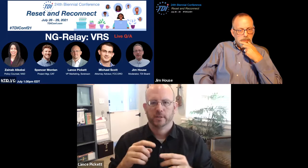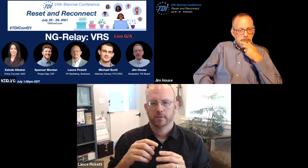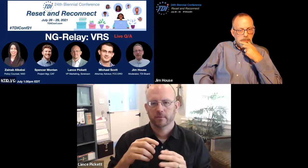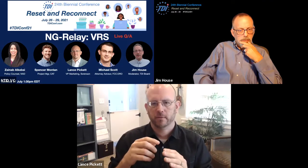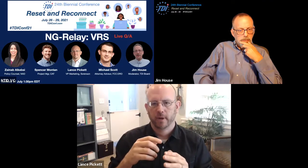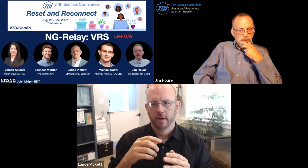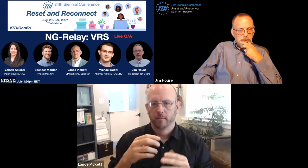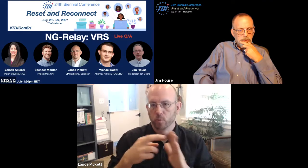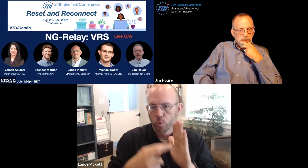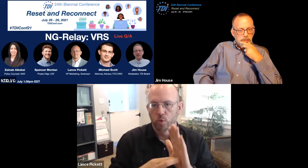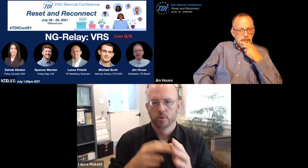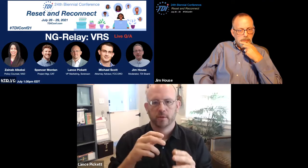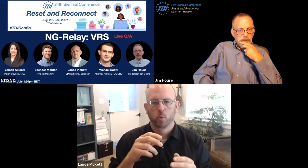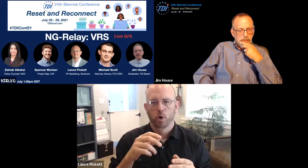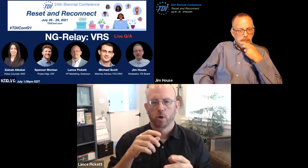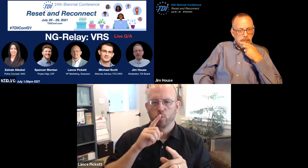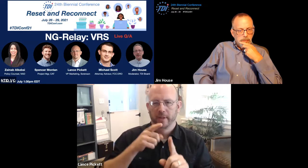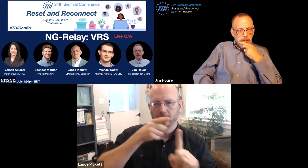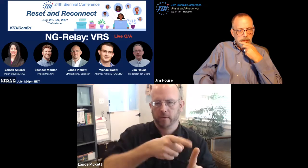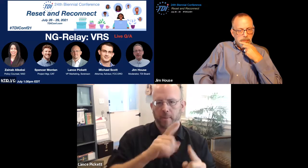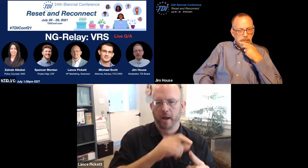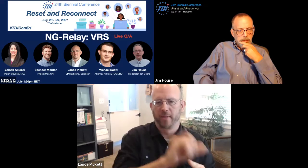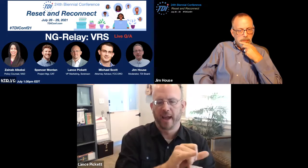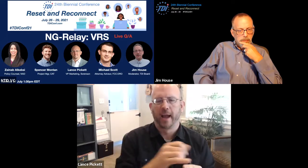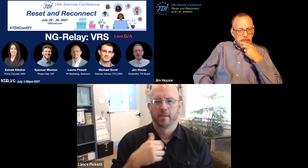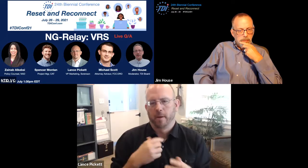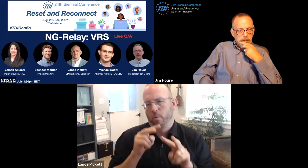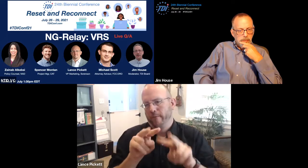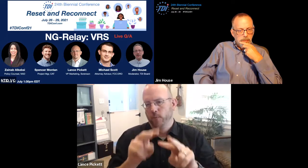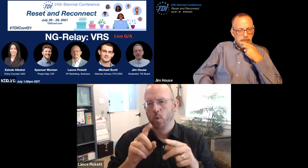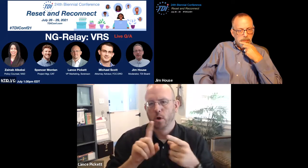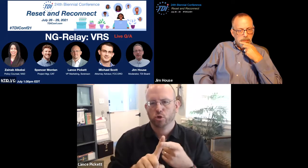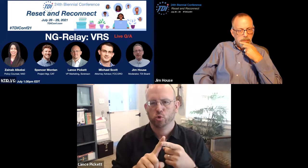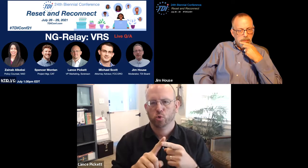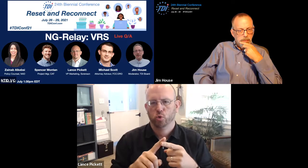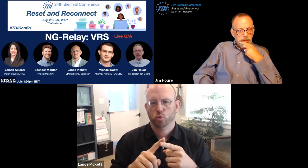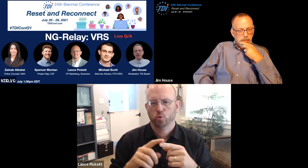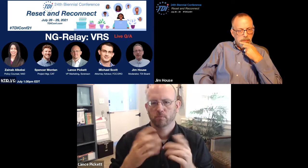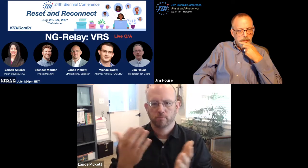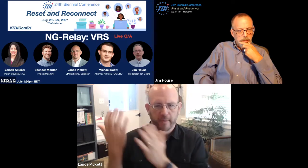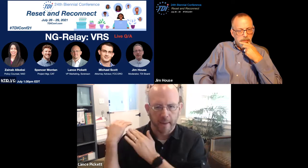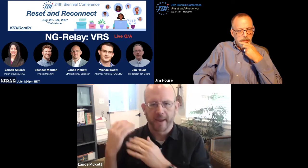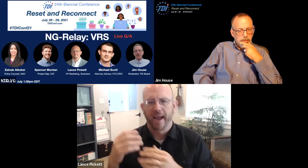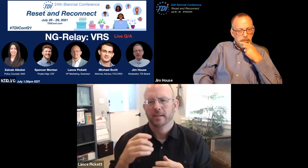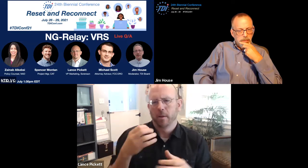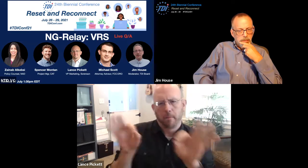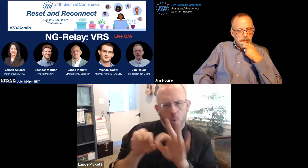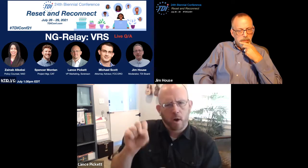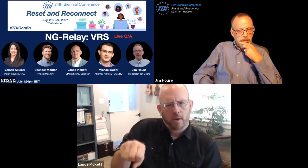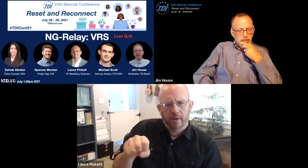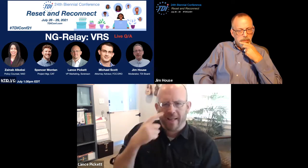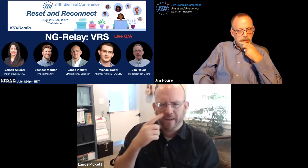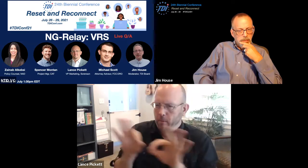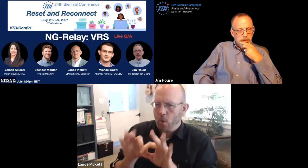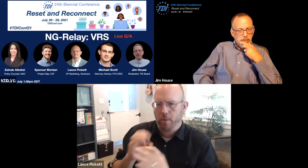A lot of discussions and considerations and rules were really develop to address fraud, waste, abuse. And